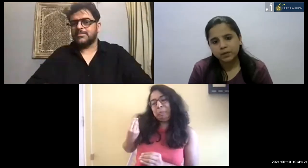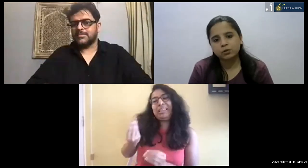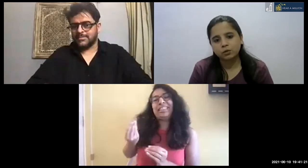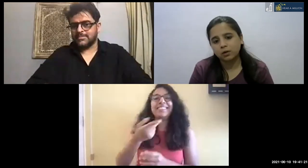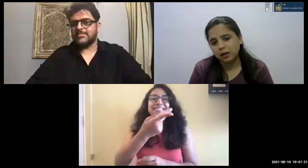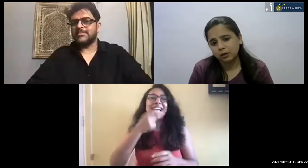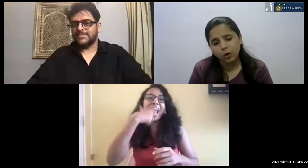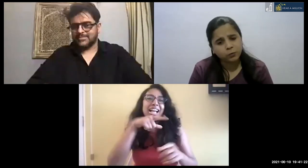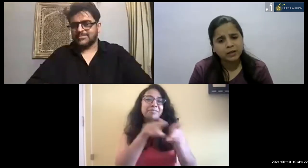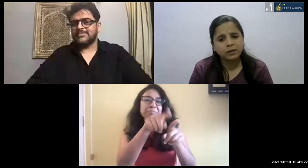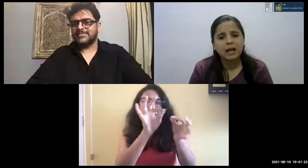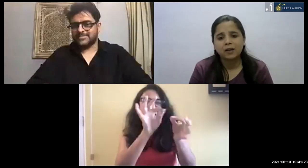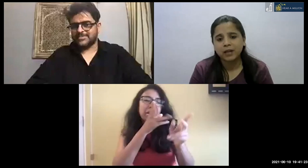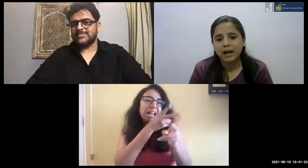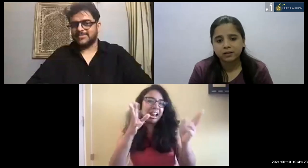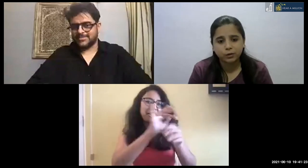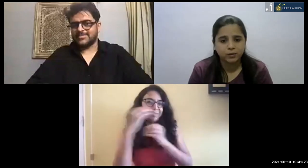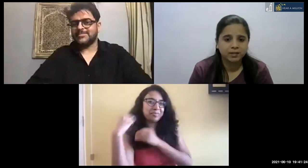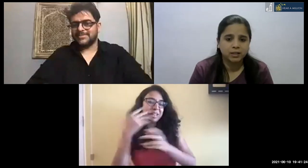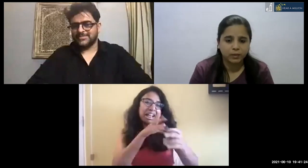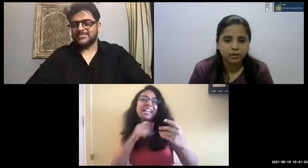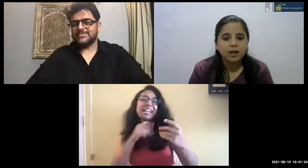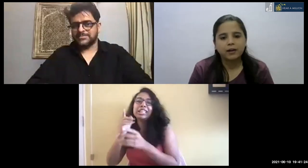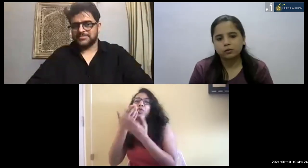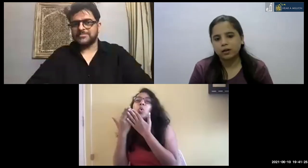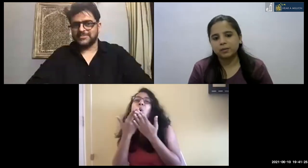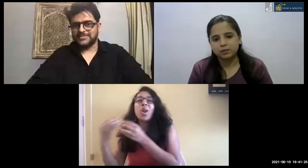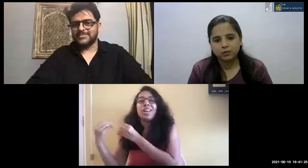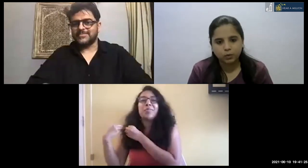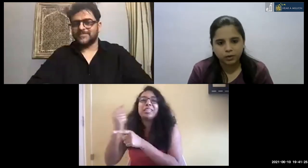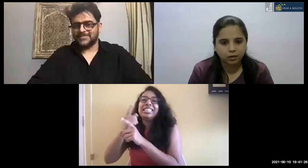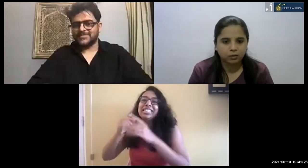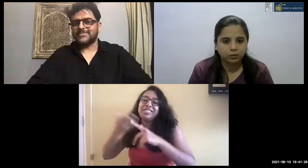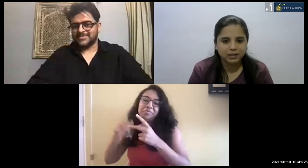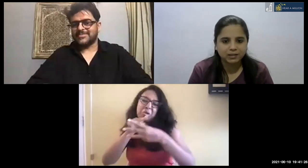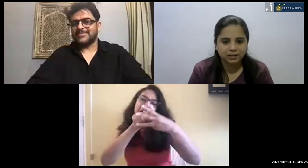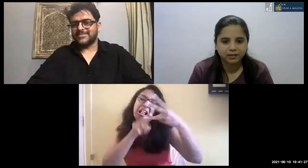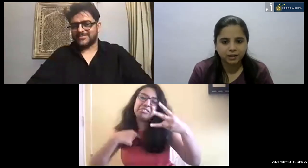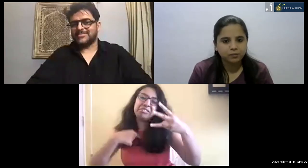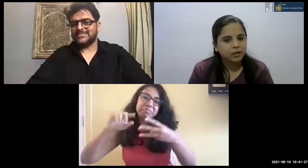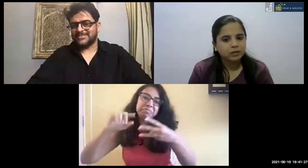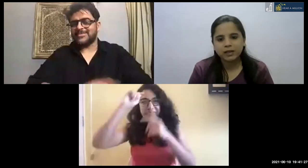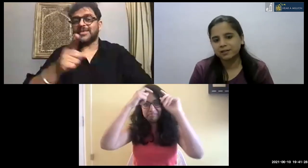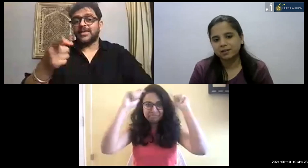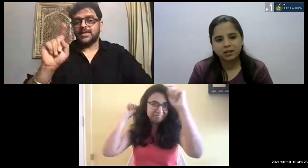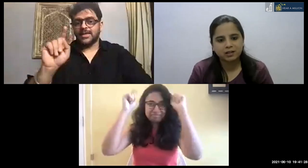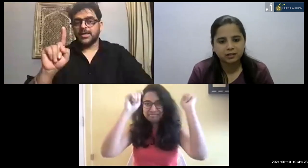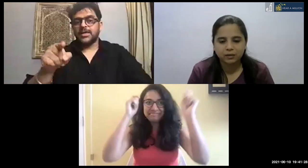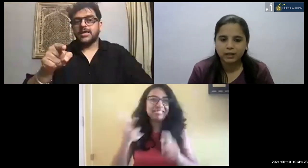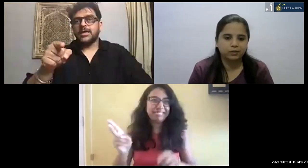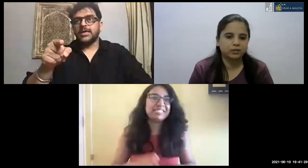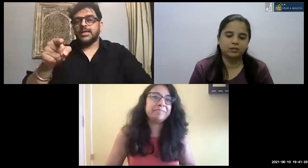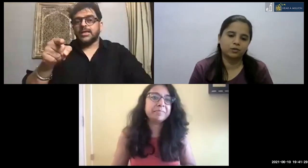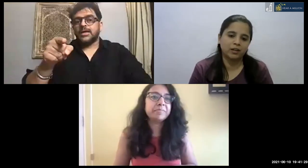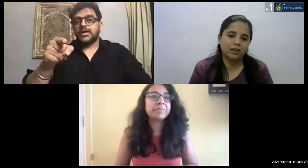them. So hopefully we'll have that university as well. And Dr. Alim is also working along with us in that thing. So that's the three things